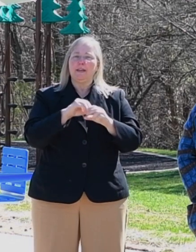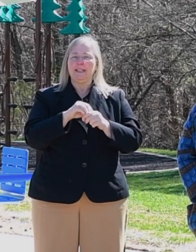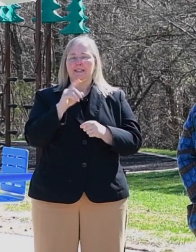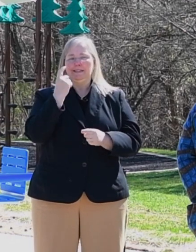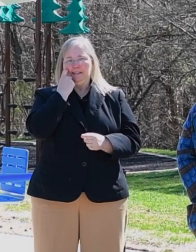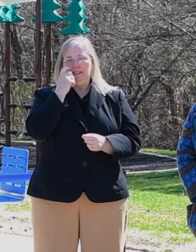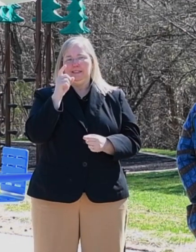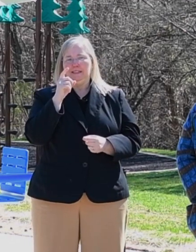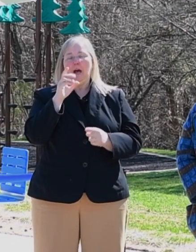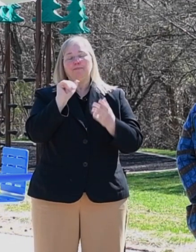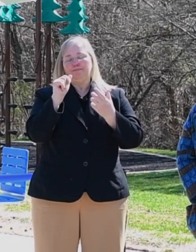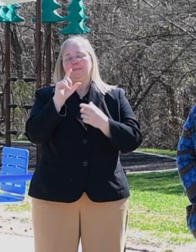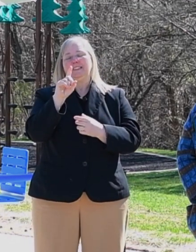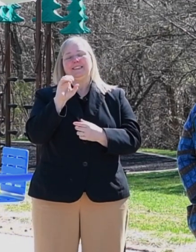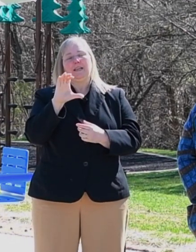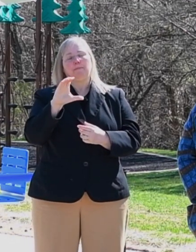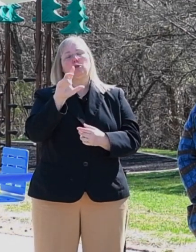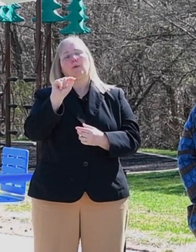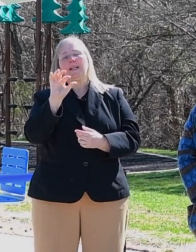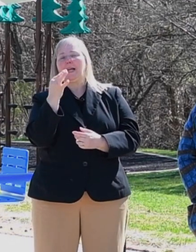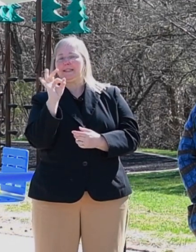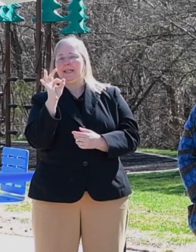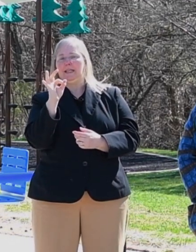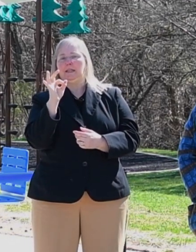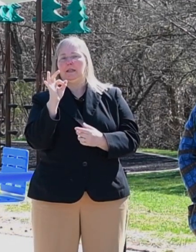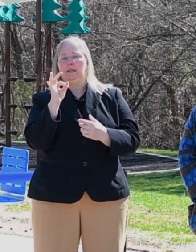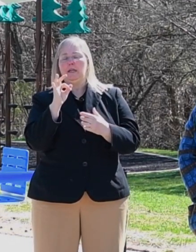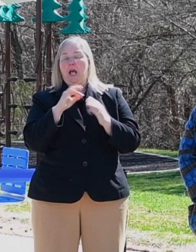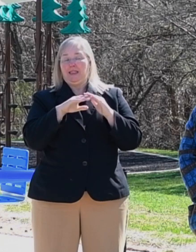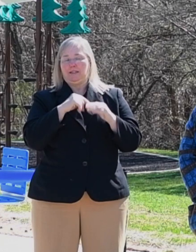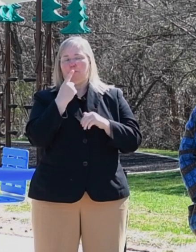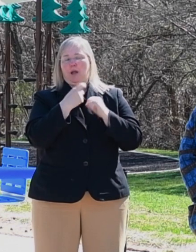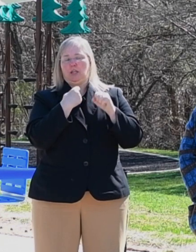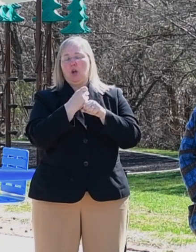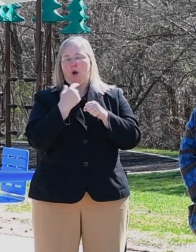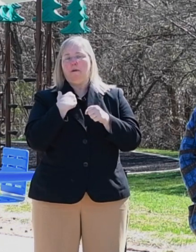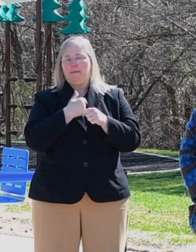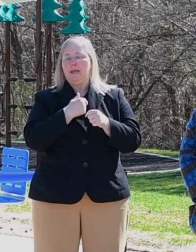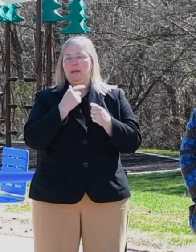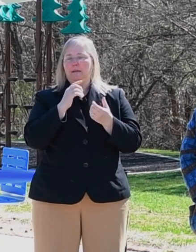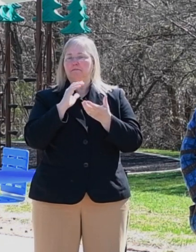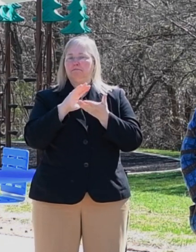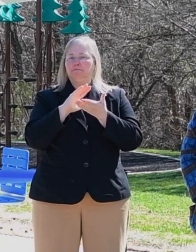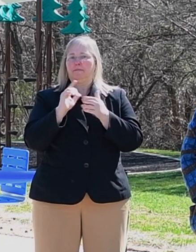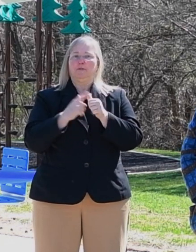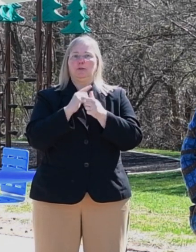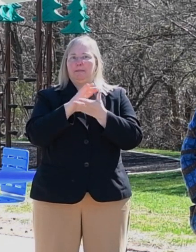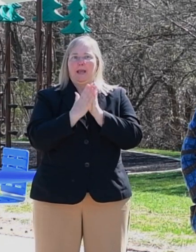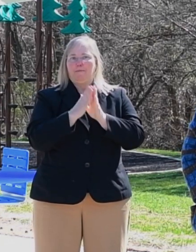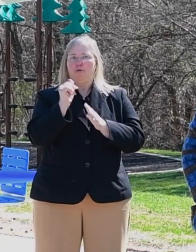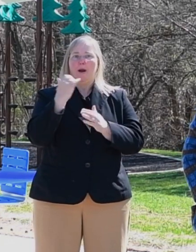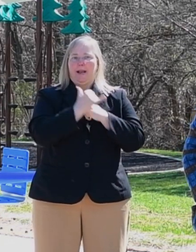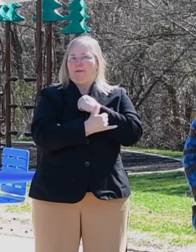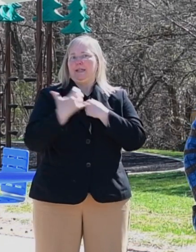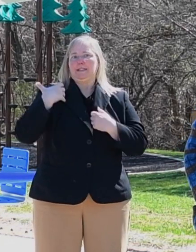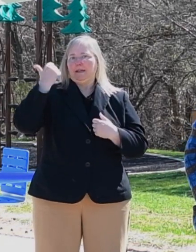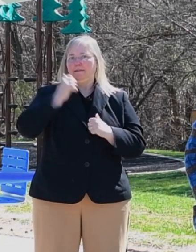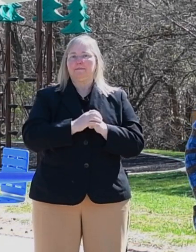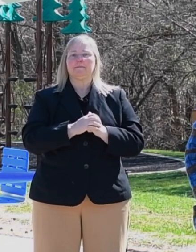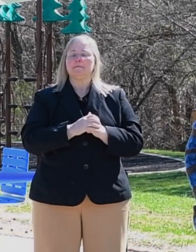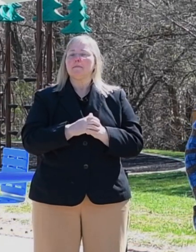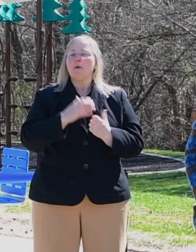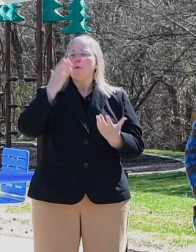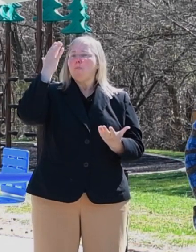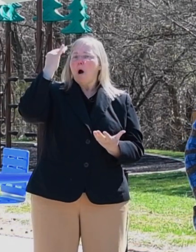of 2019, within a year of me being honored to become your county executive. This was to address